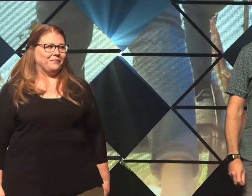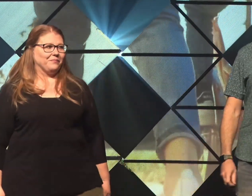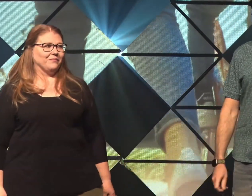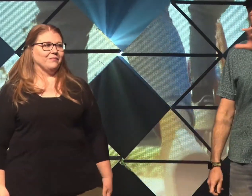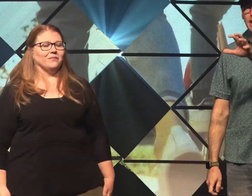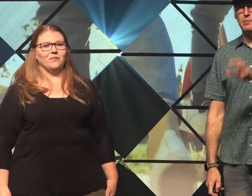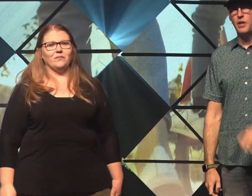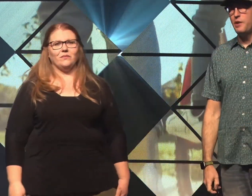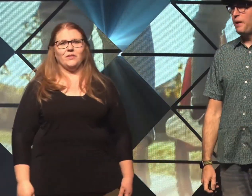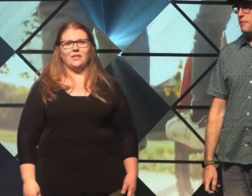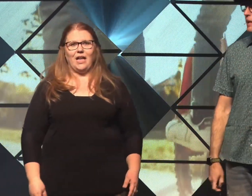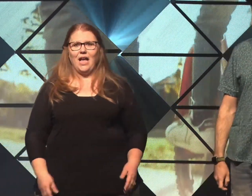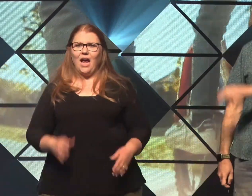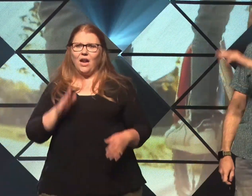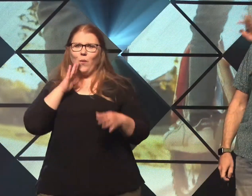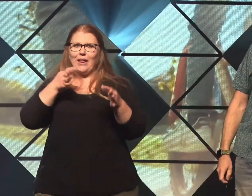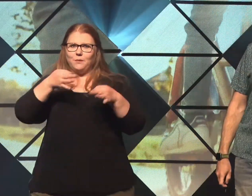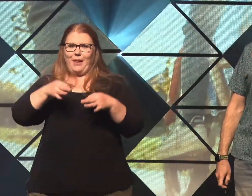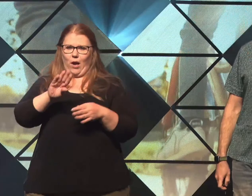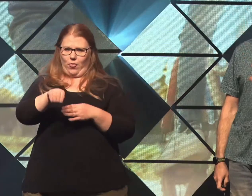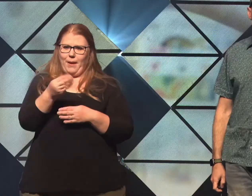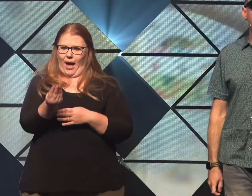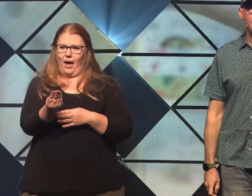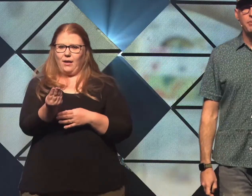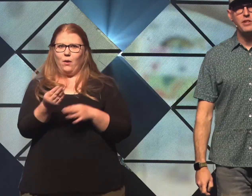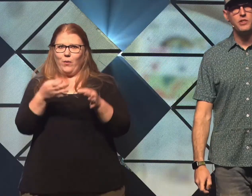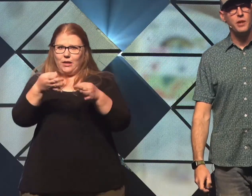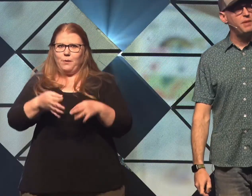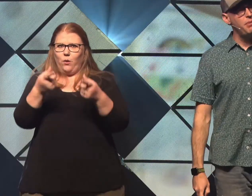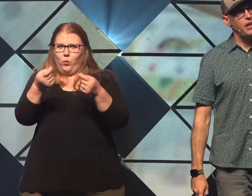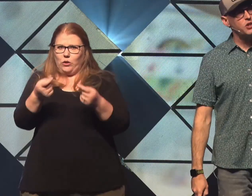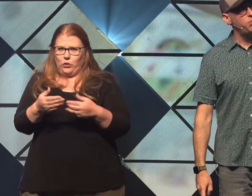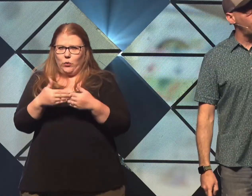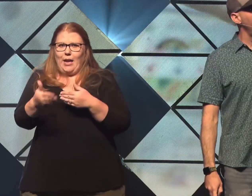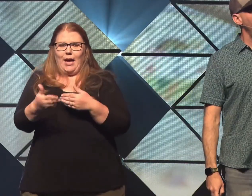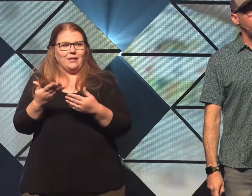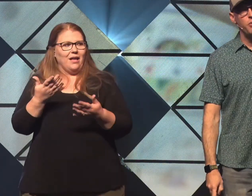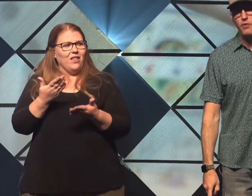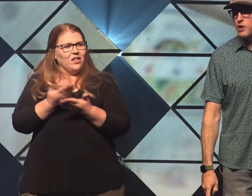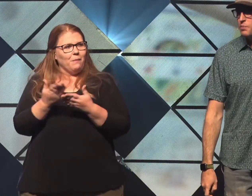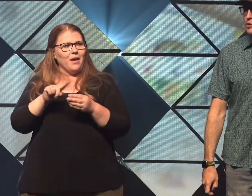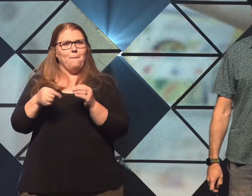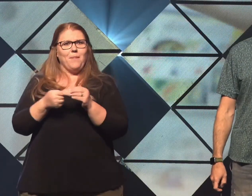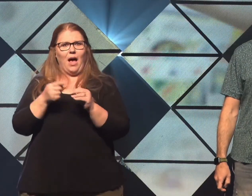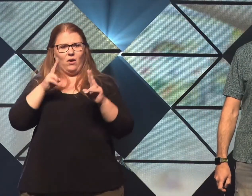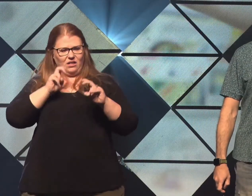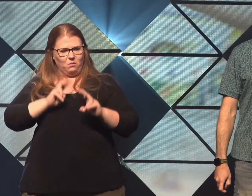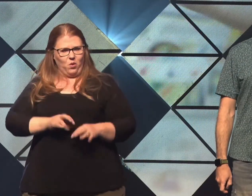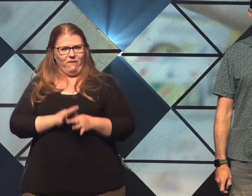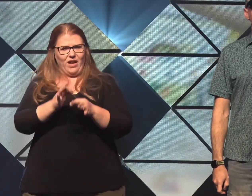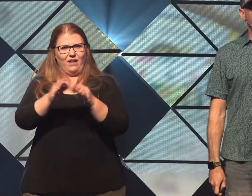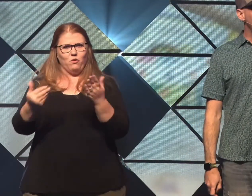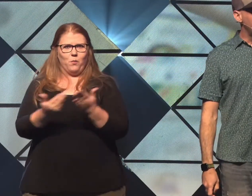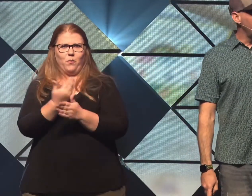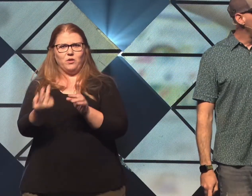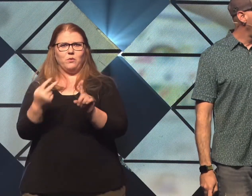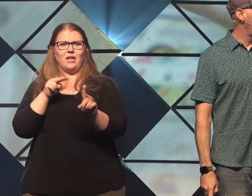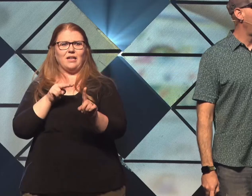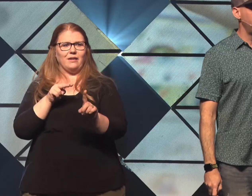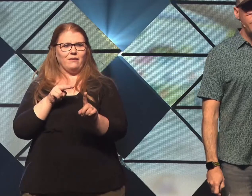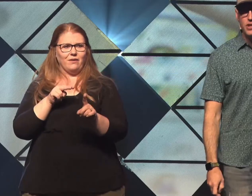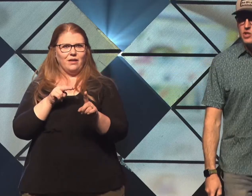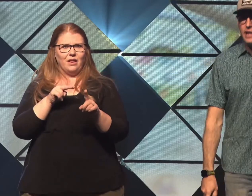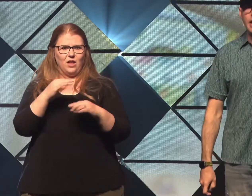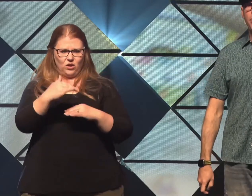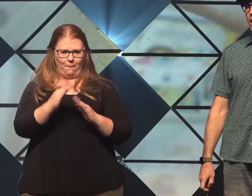And there's some next steps on the back. Maybe you're kind of brand new to this whole faith thing, but there's something about exploring faith from a fresh perspective, right? There's a little